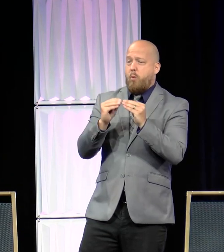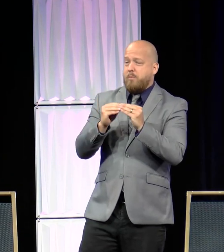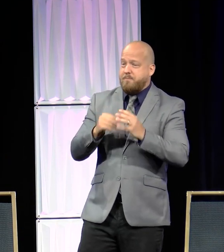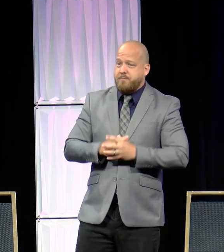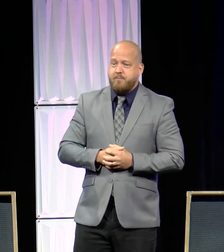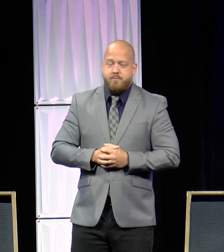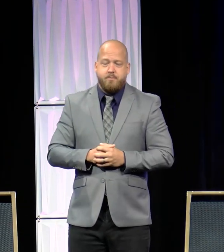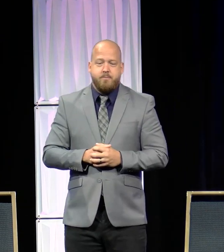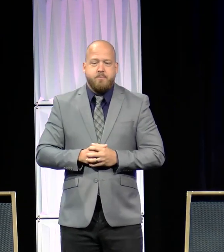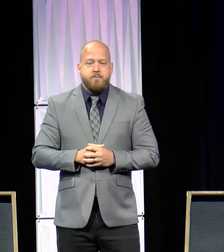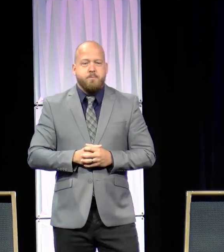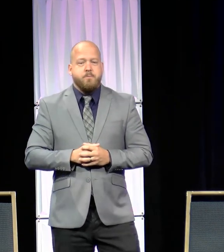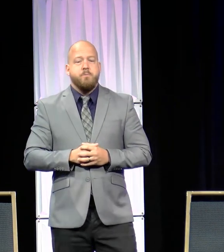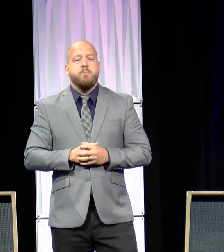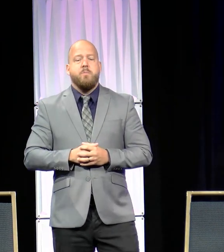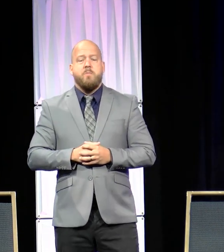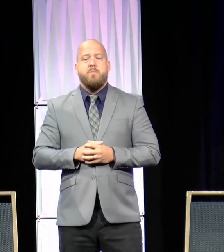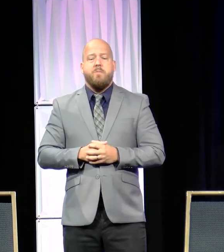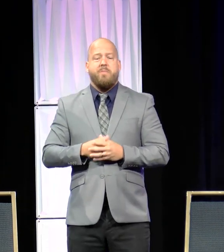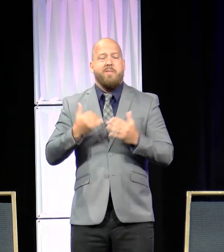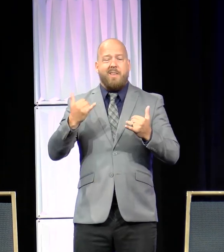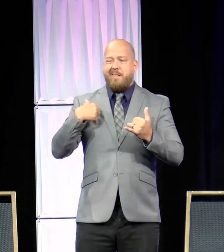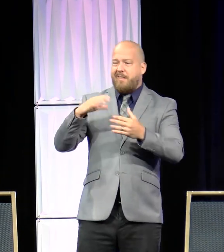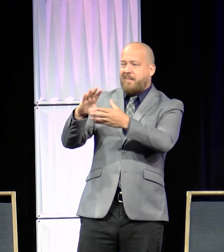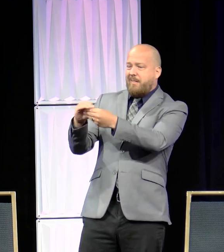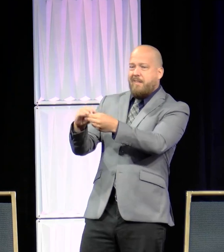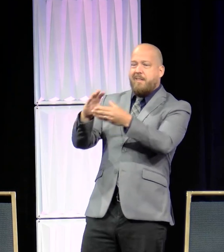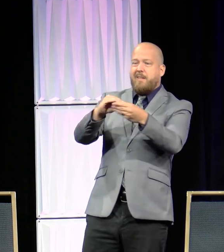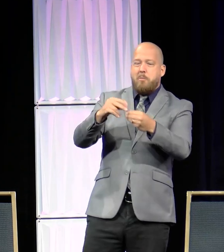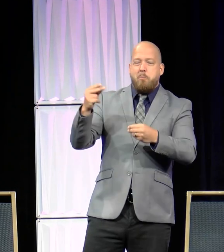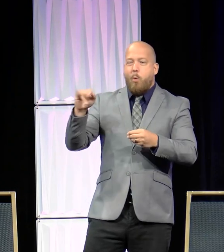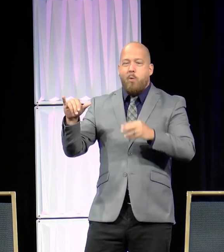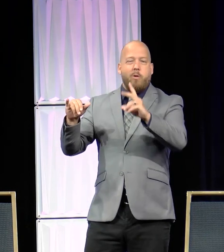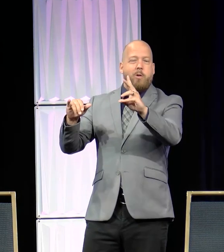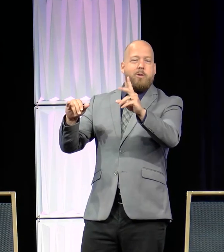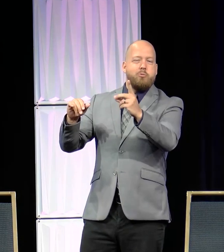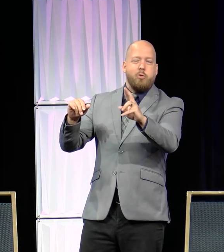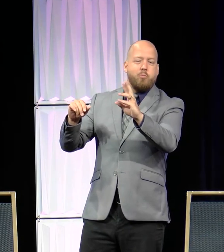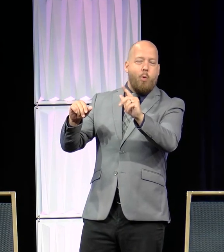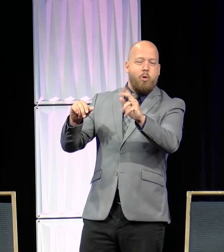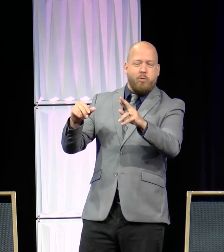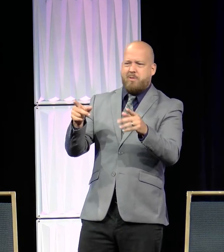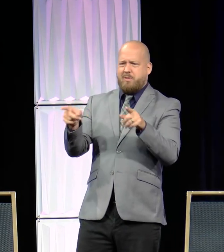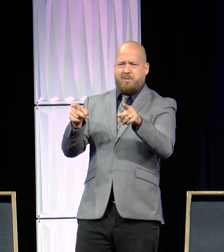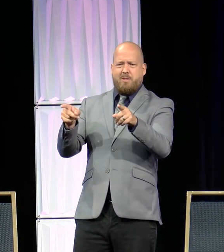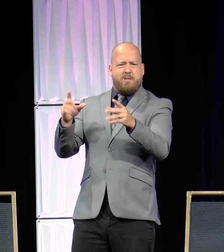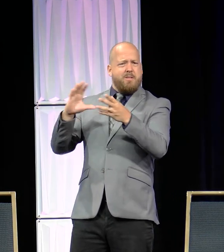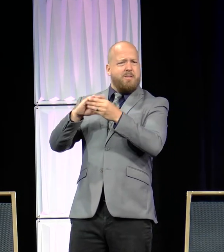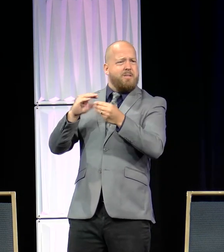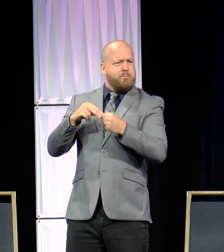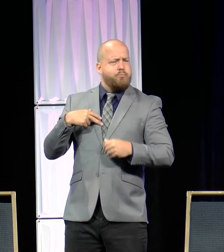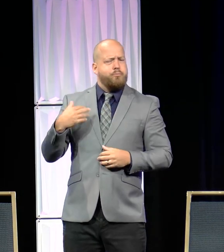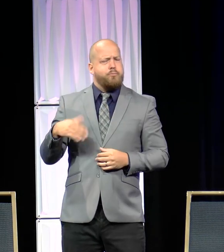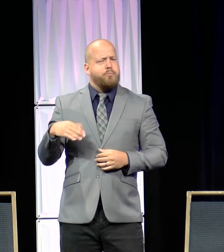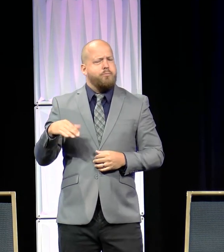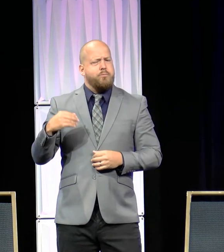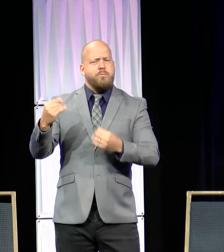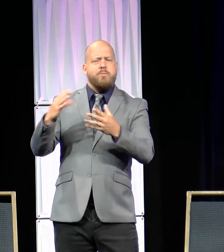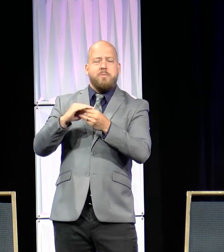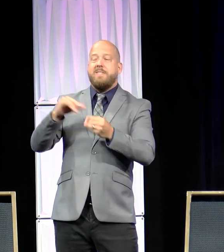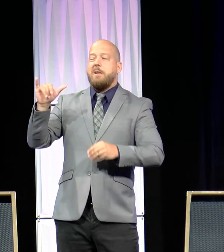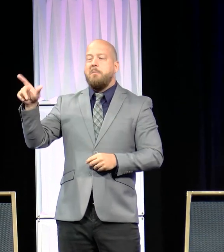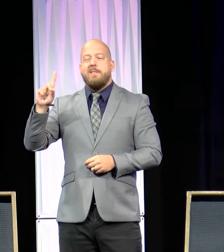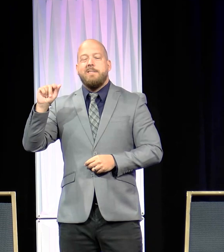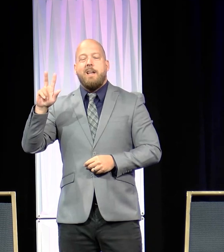listening to the two of you, as David has said, he won't say how long. I'm going to say, we've been here a minute for